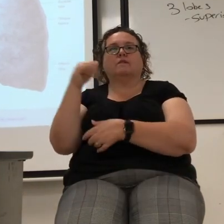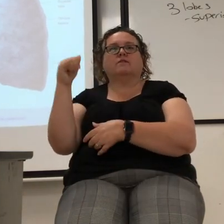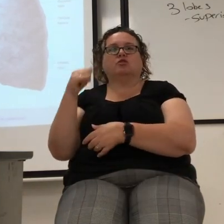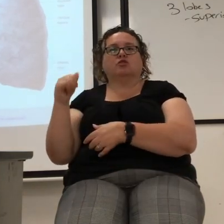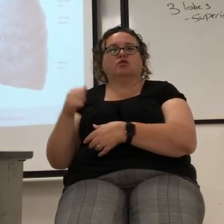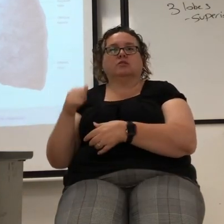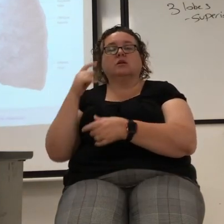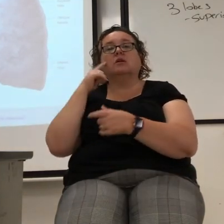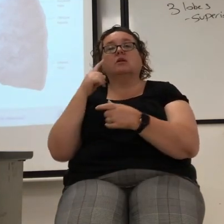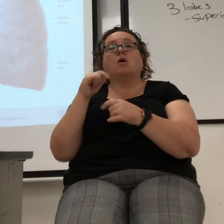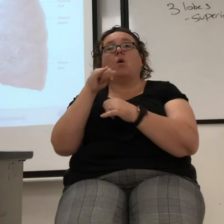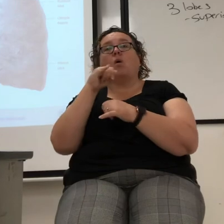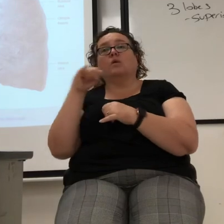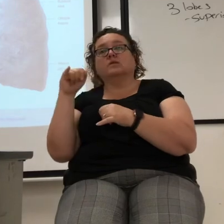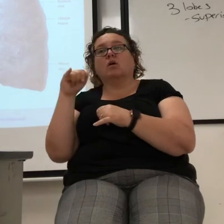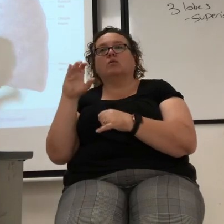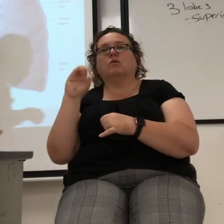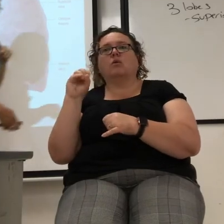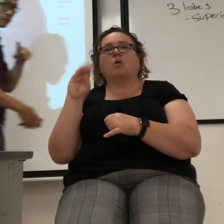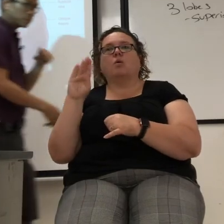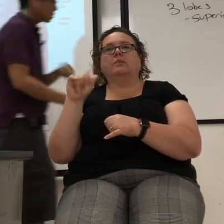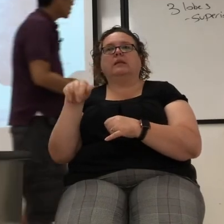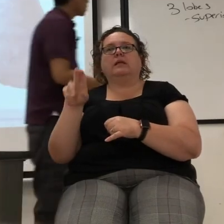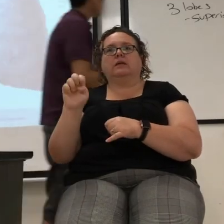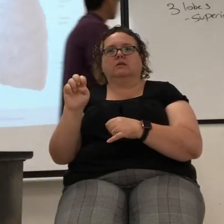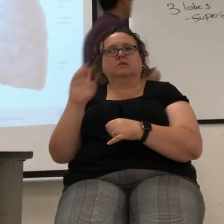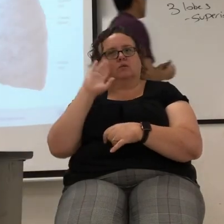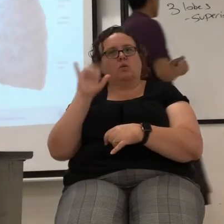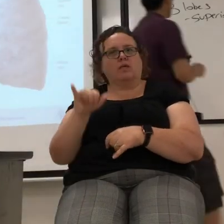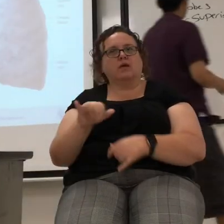lung, horizontal, oblique. Know those.